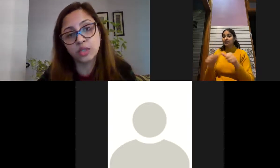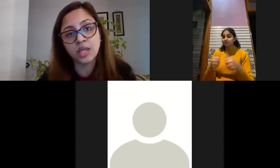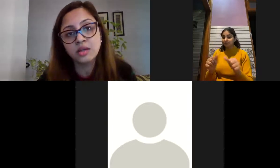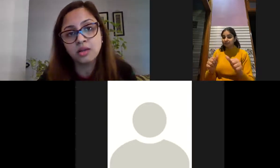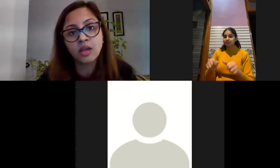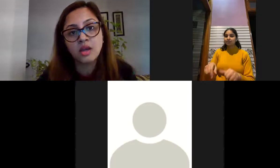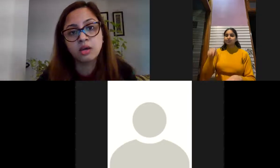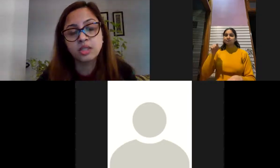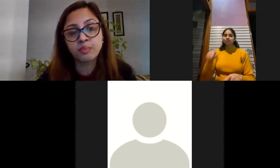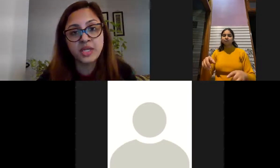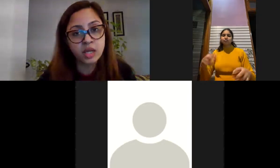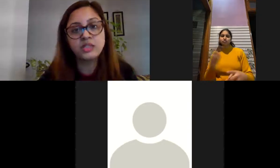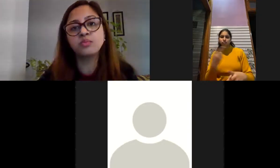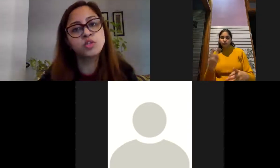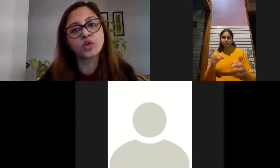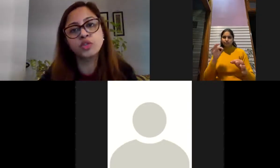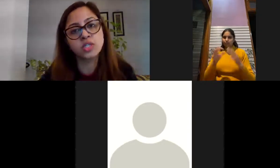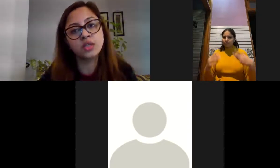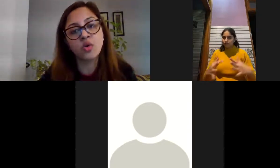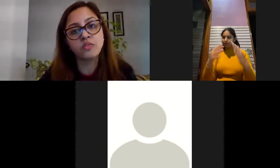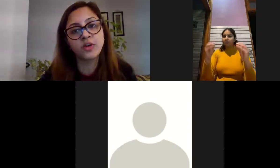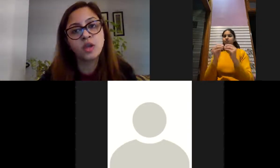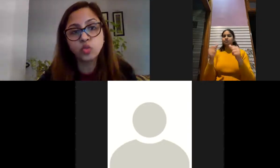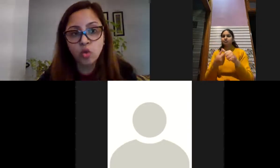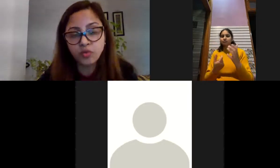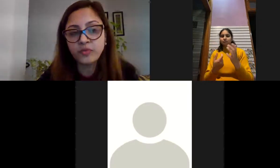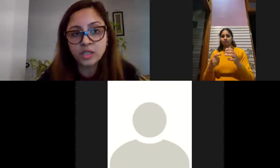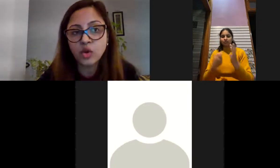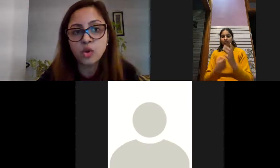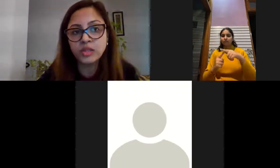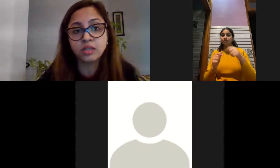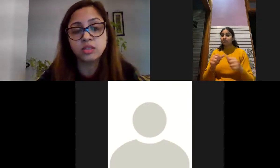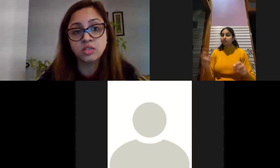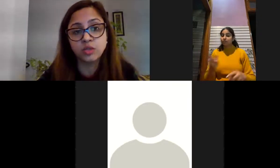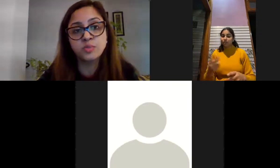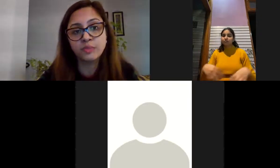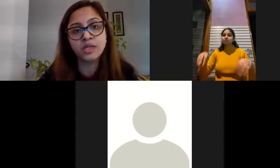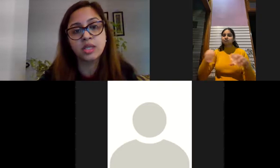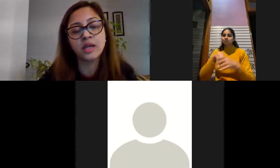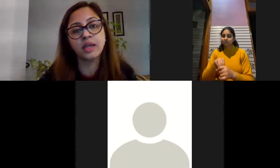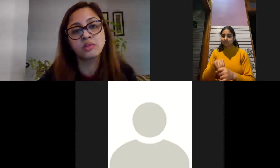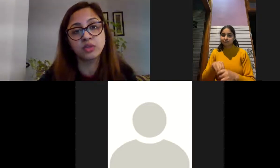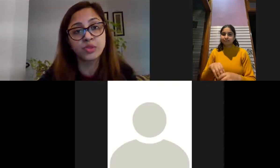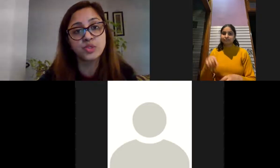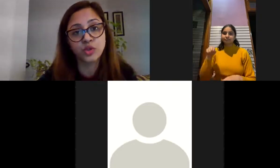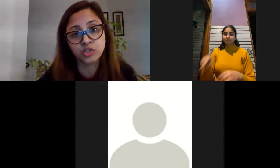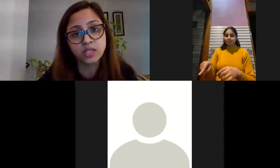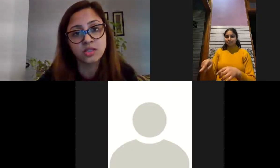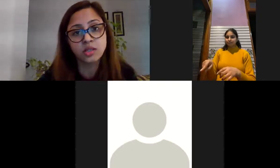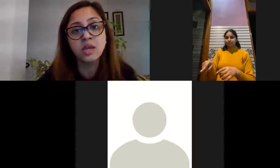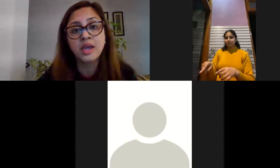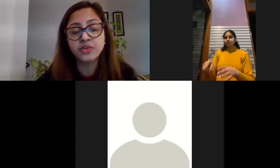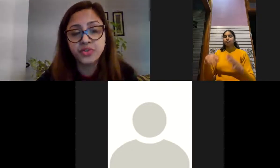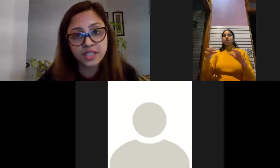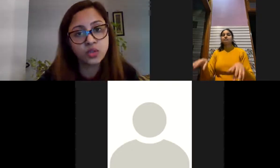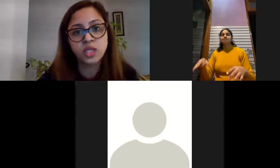Bertha together, the penultimate torching of Thornfield Hall that consumes Bertha and cripples